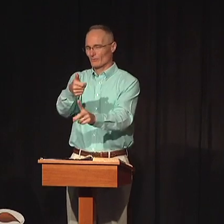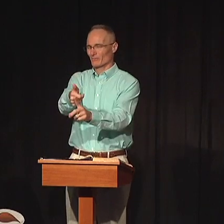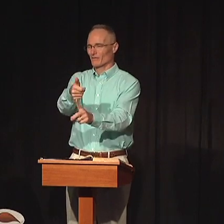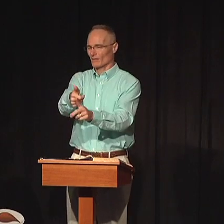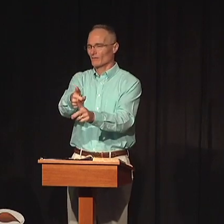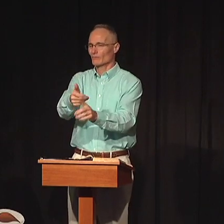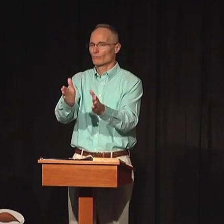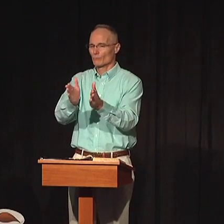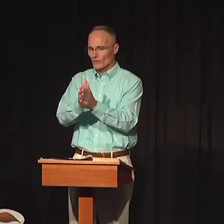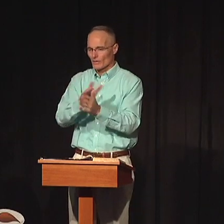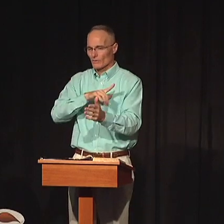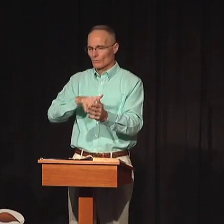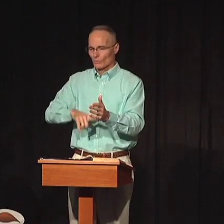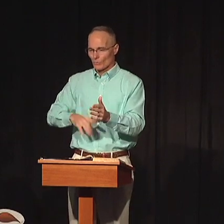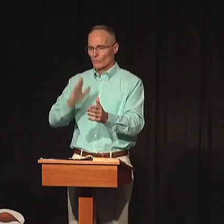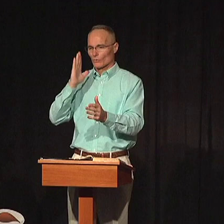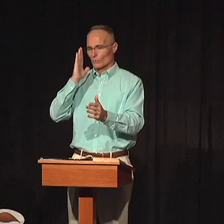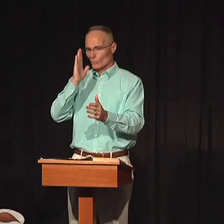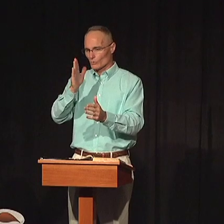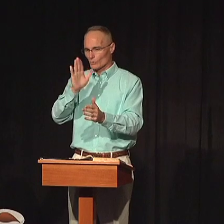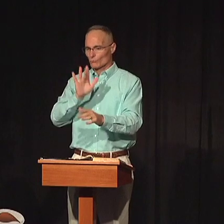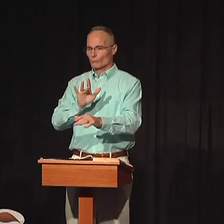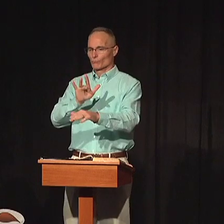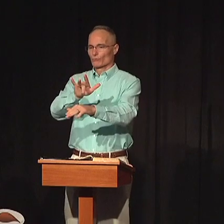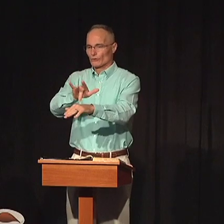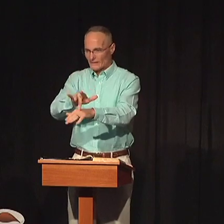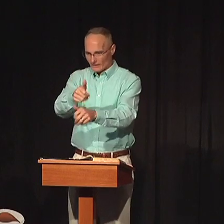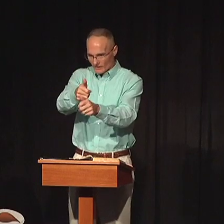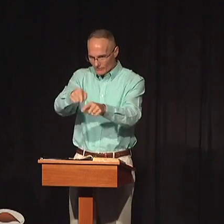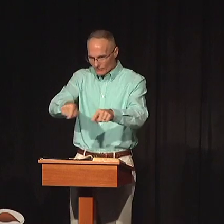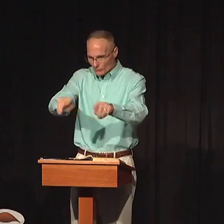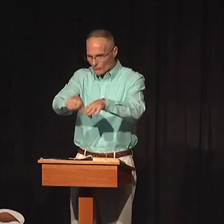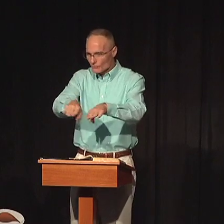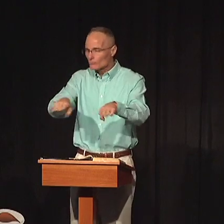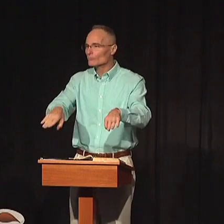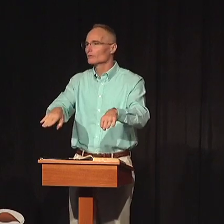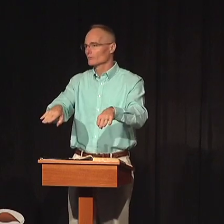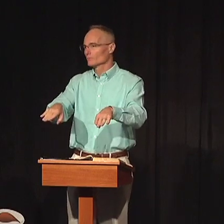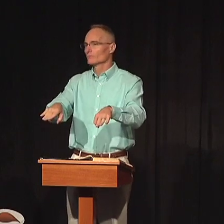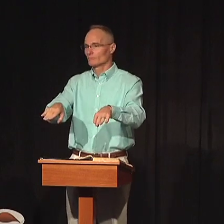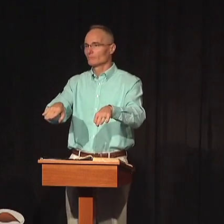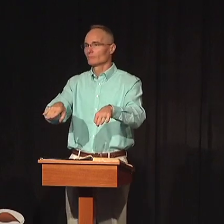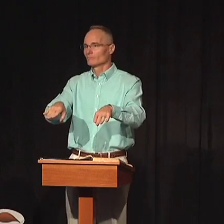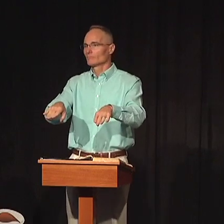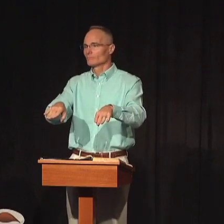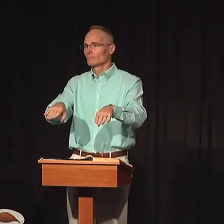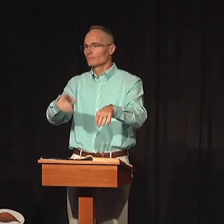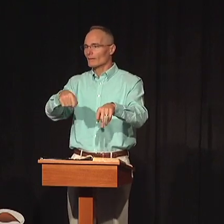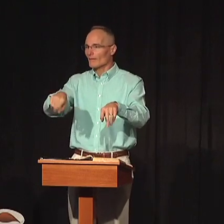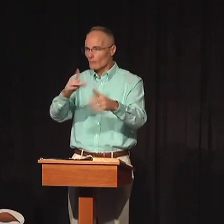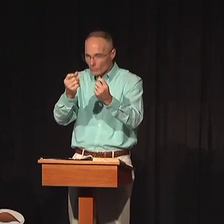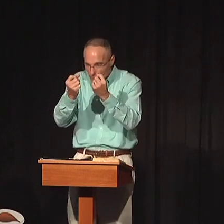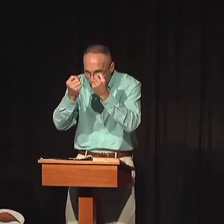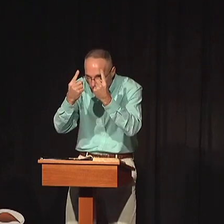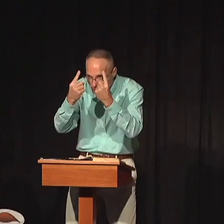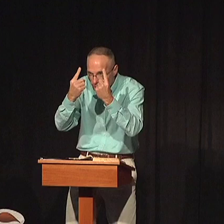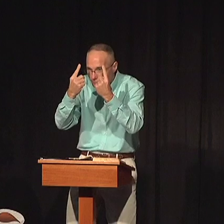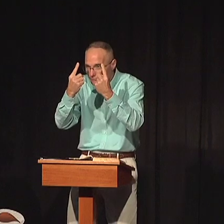also. But the children themselves, pray that the Lord will just touch each one of those children and that they